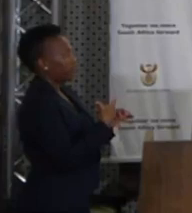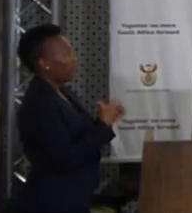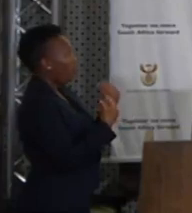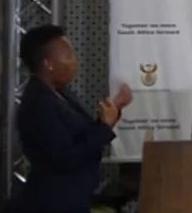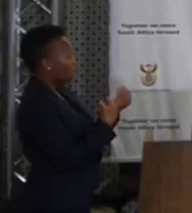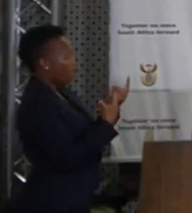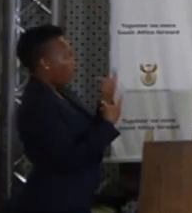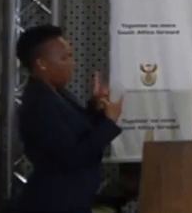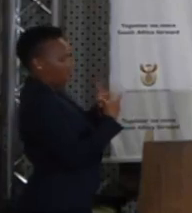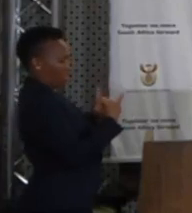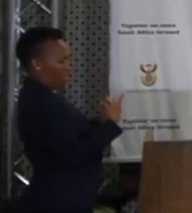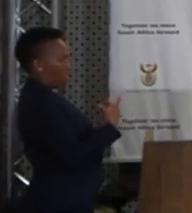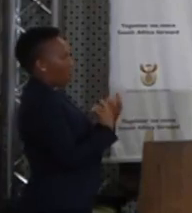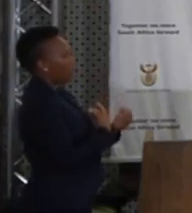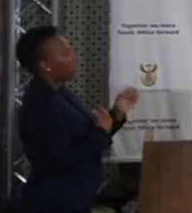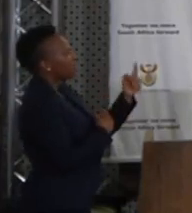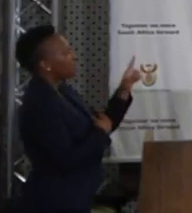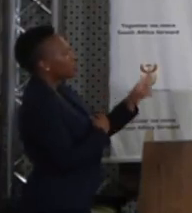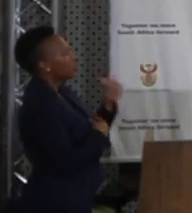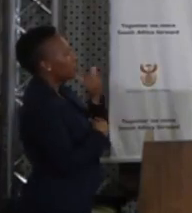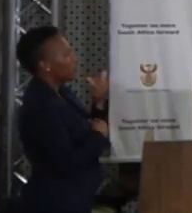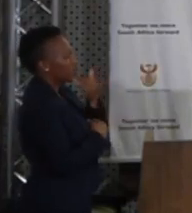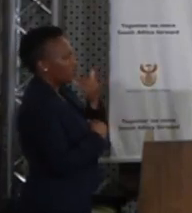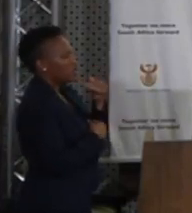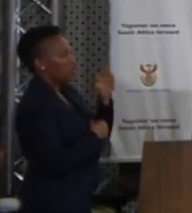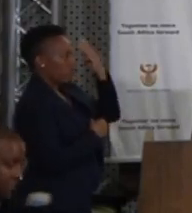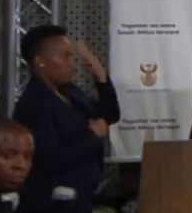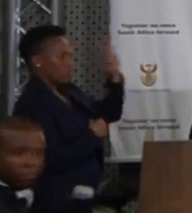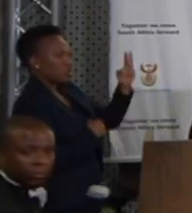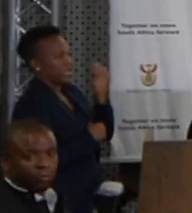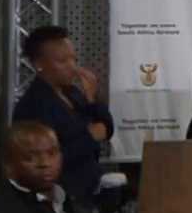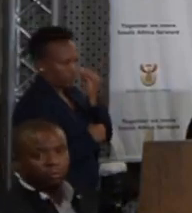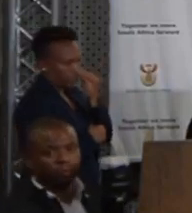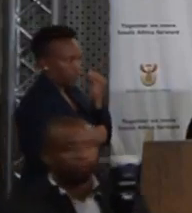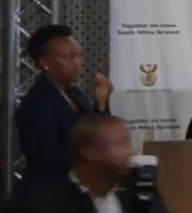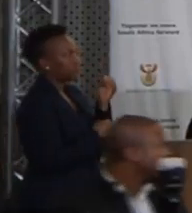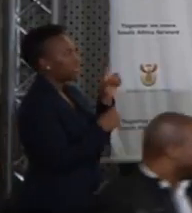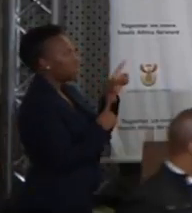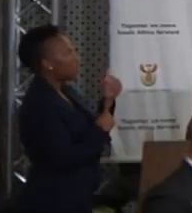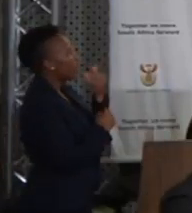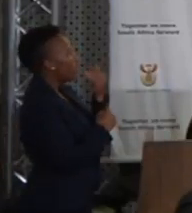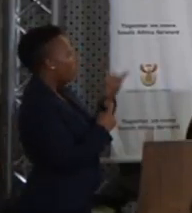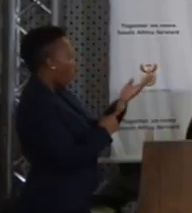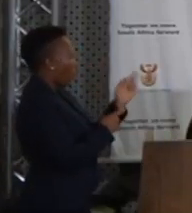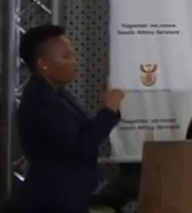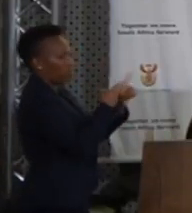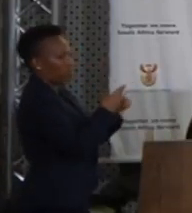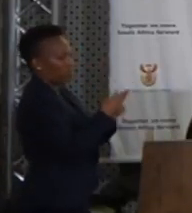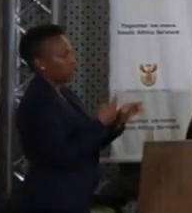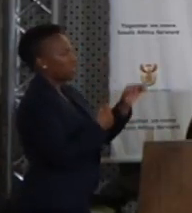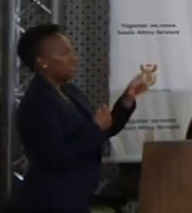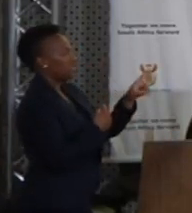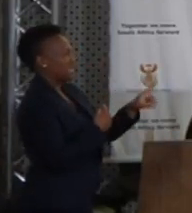WhatsApp. The first question is from Yan Yan from Pretoria News, and his question is directed to the Minister of Kokta and DTI, and